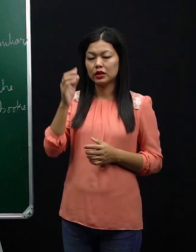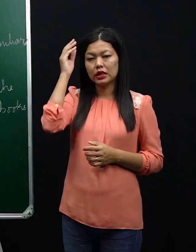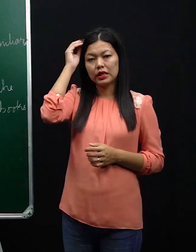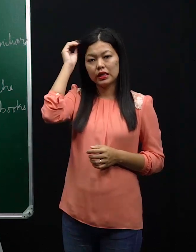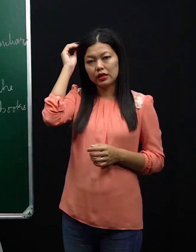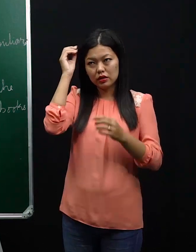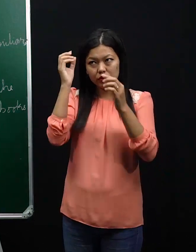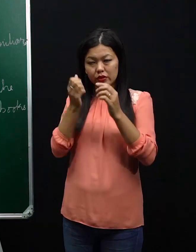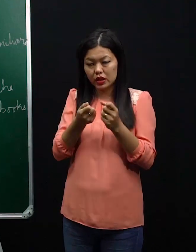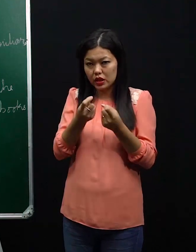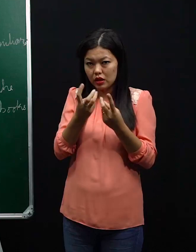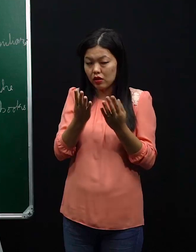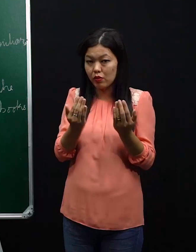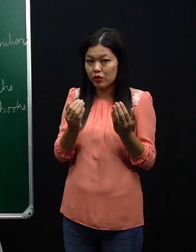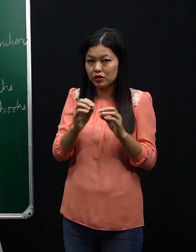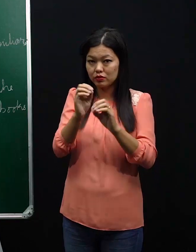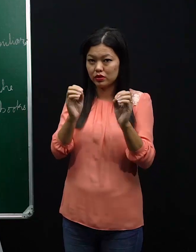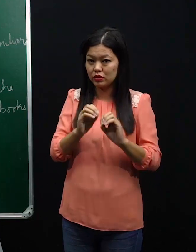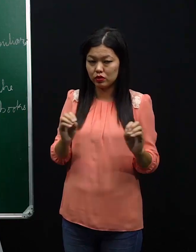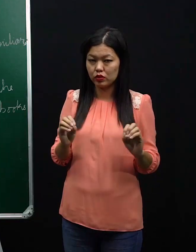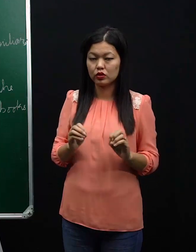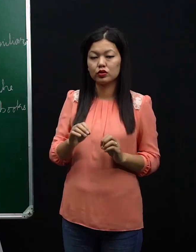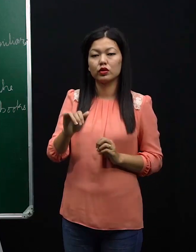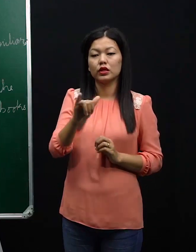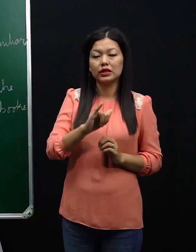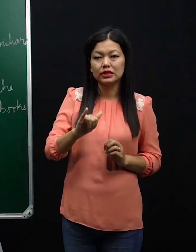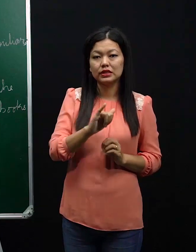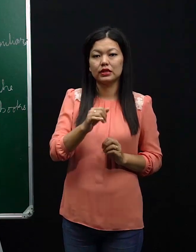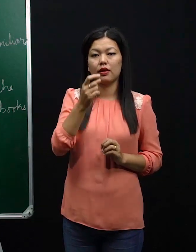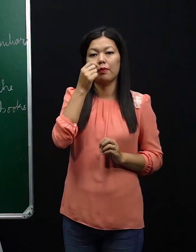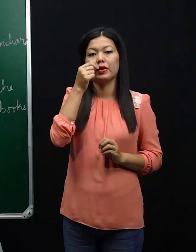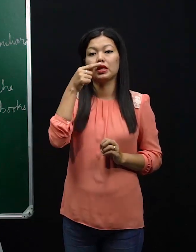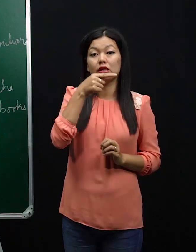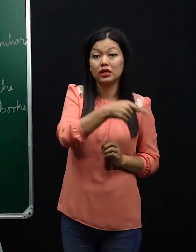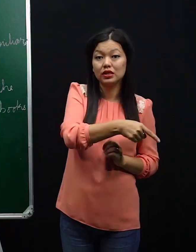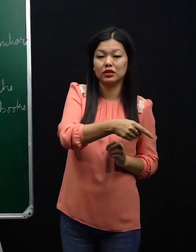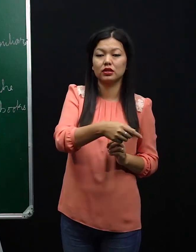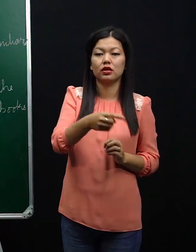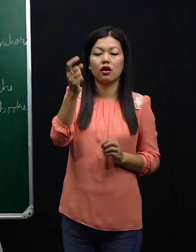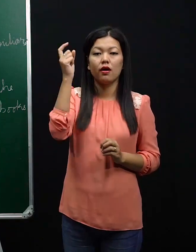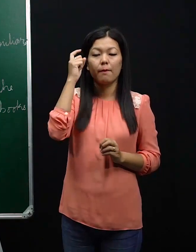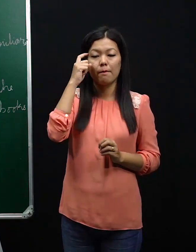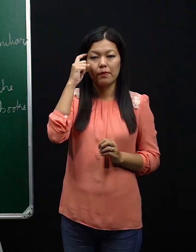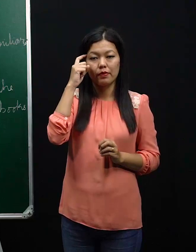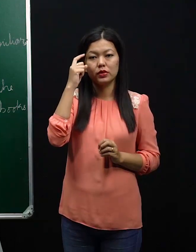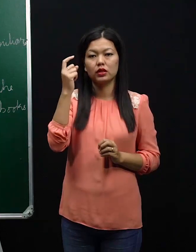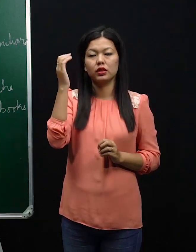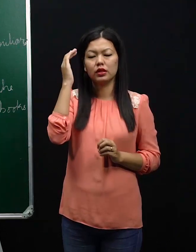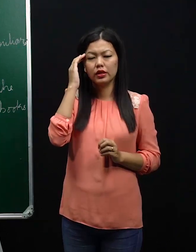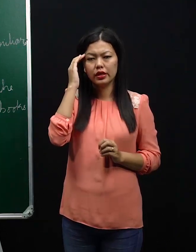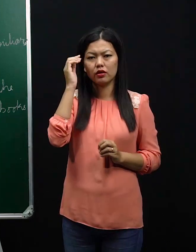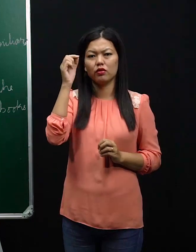the wise thoughts that were in his mind were as numerous as his hairs. That means which cannot be